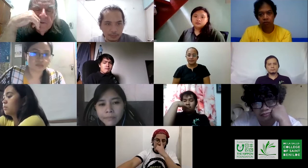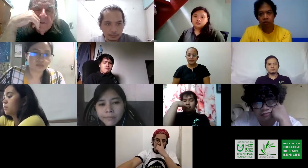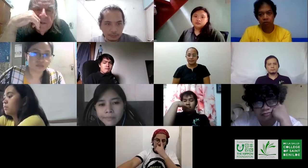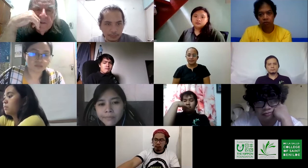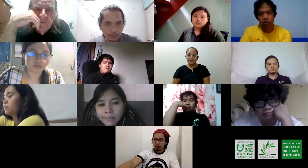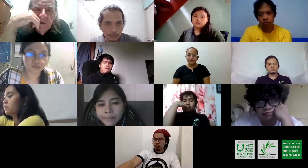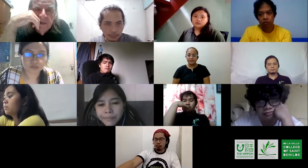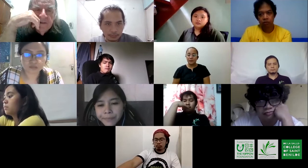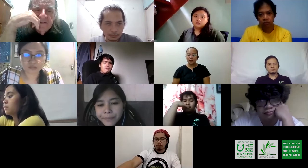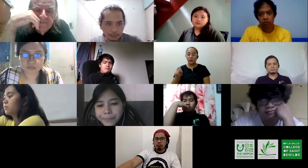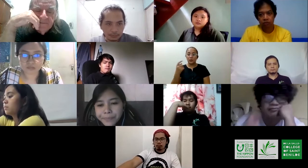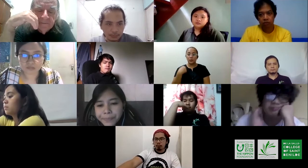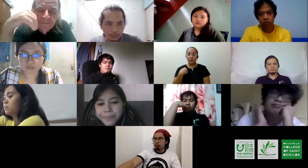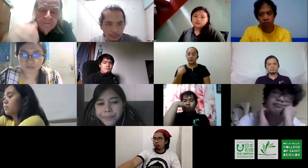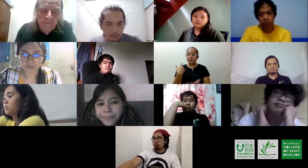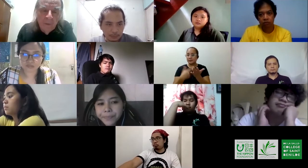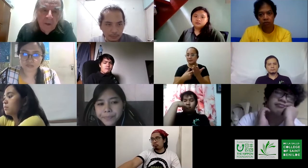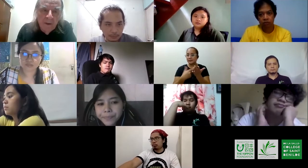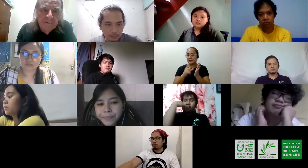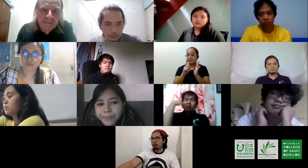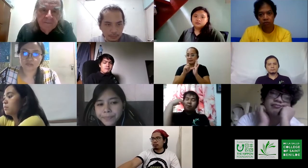so we'll discuss that one later.